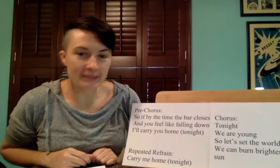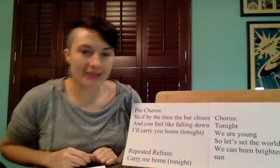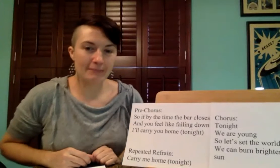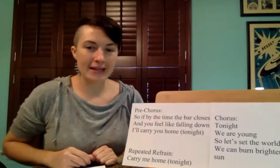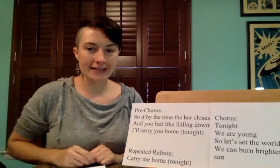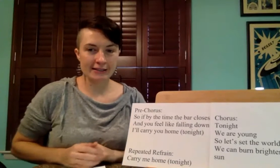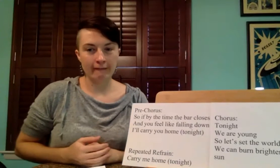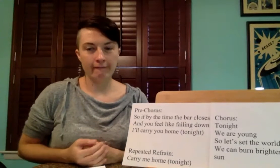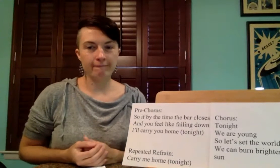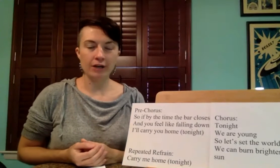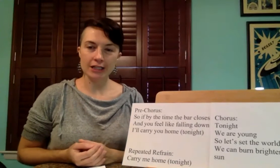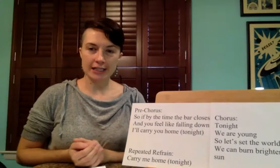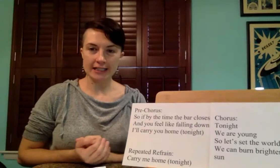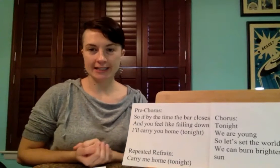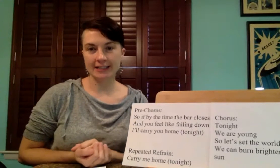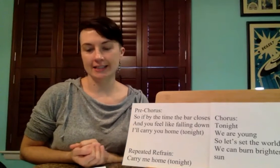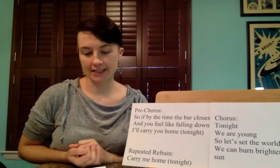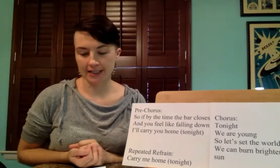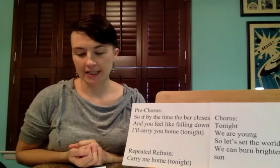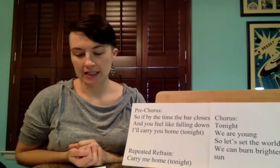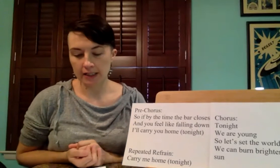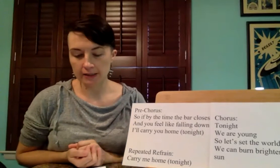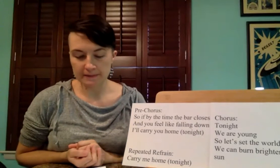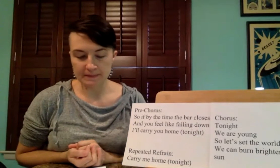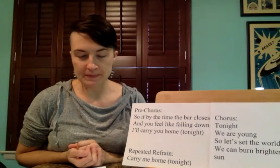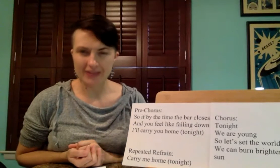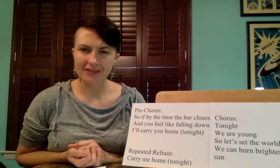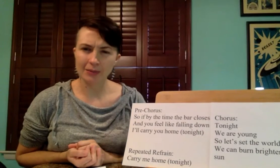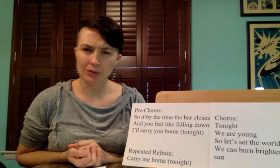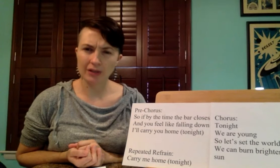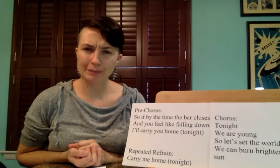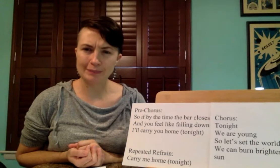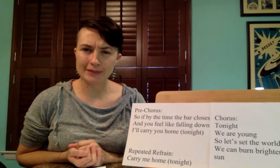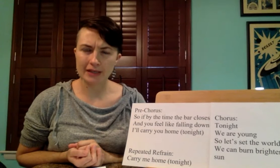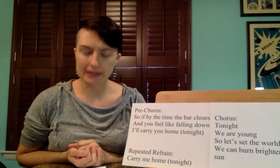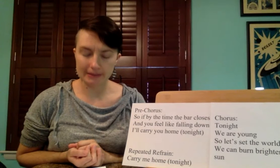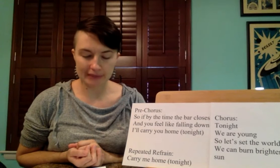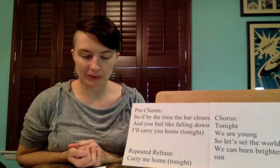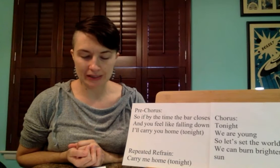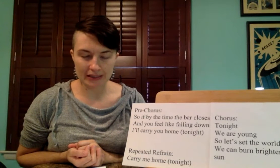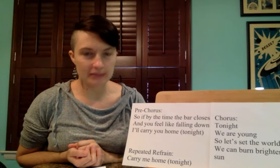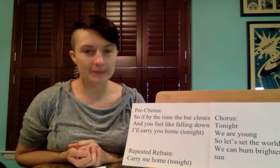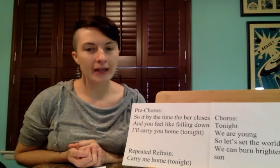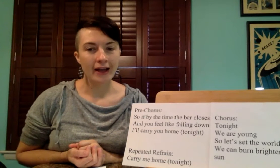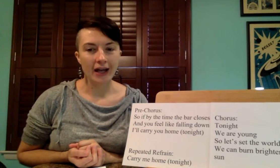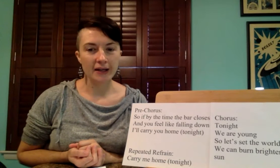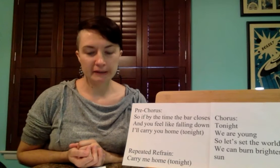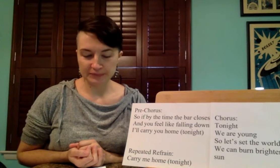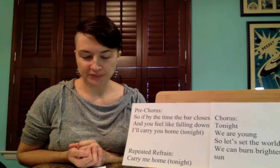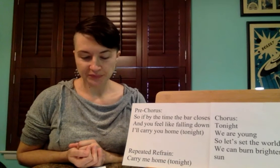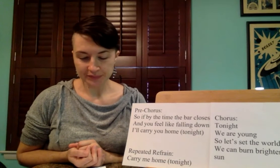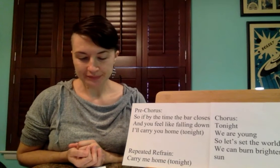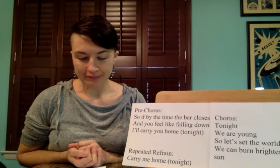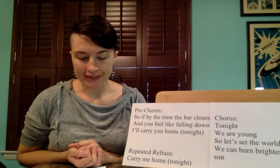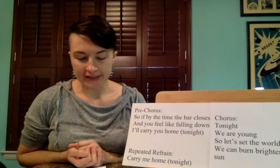by the band Fun. I think they broke up, sadly. I really like them.